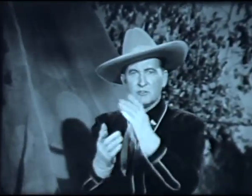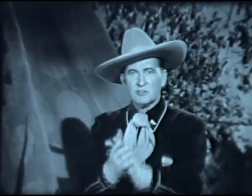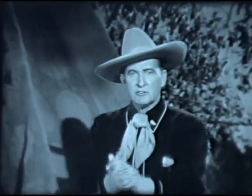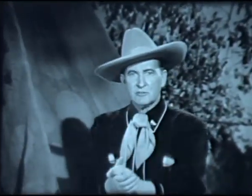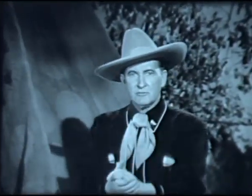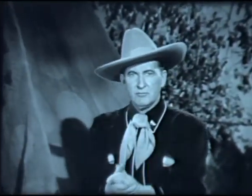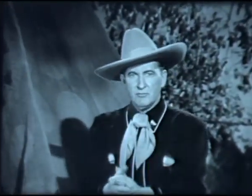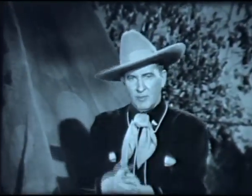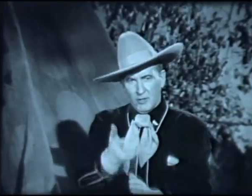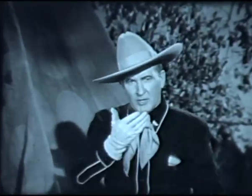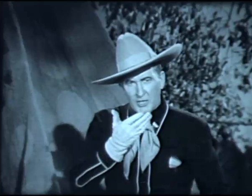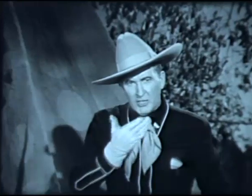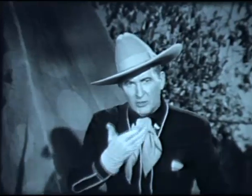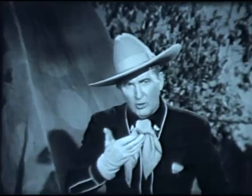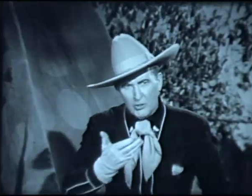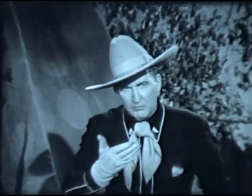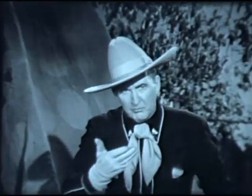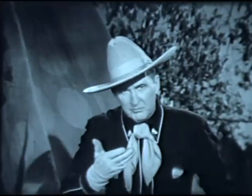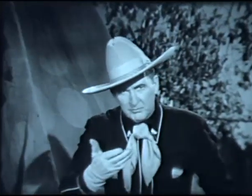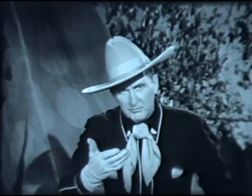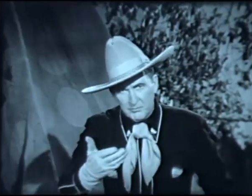different ones, and he told them